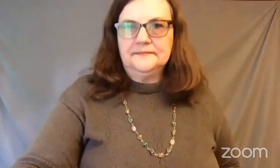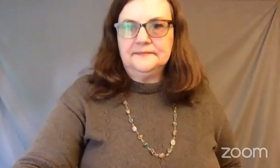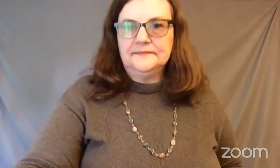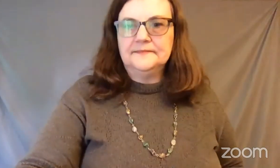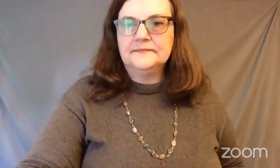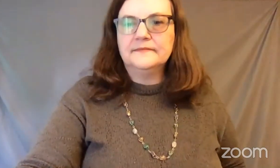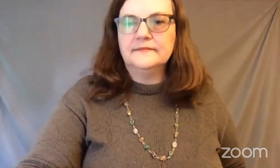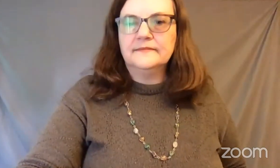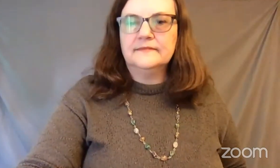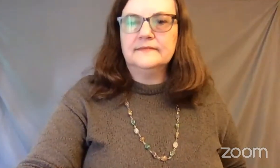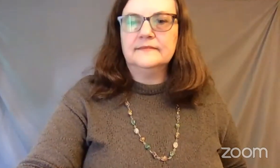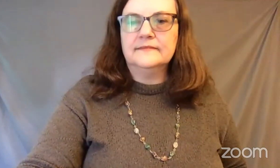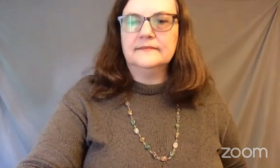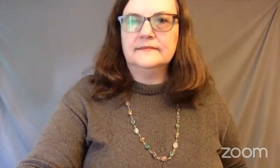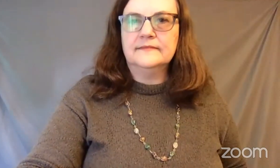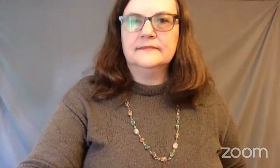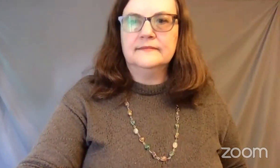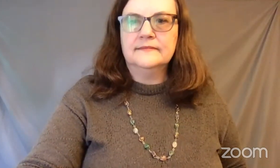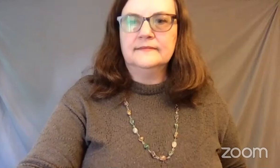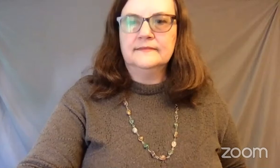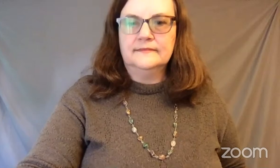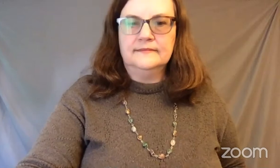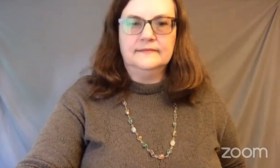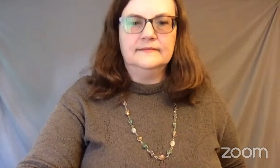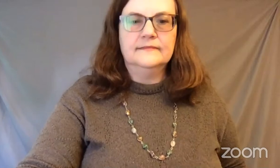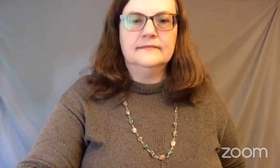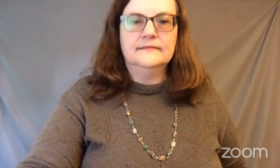And you wouldn't expect them to be acquired at the same time if they were actually different.